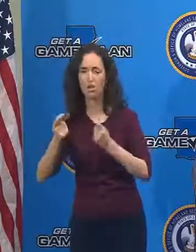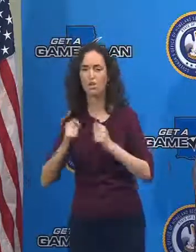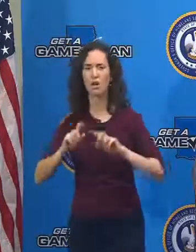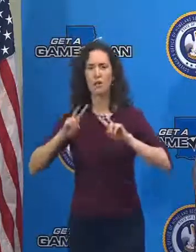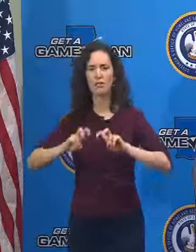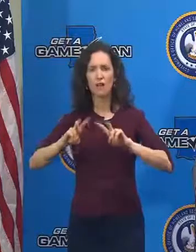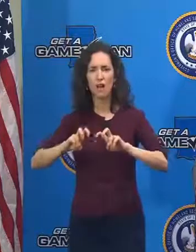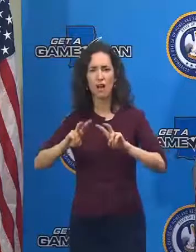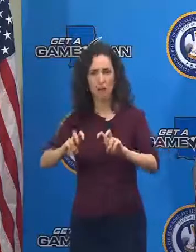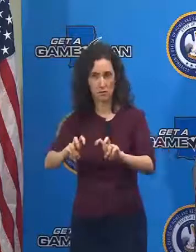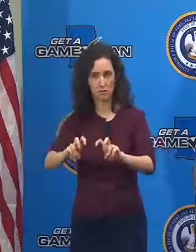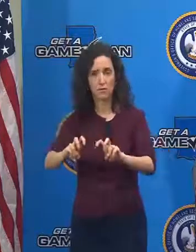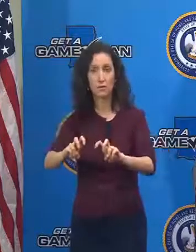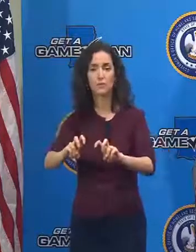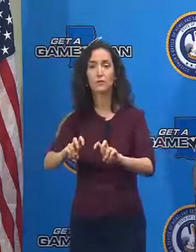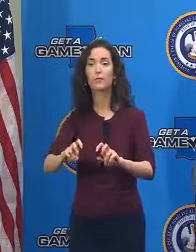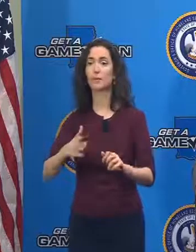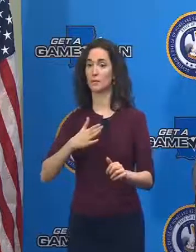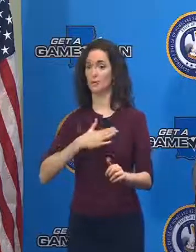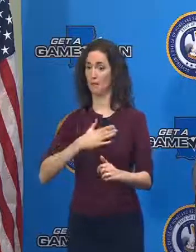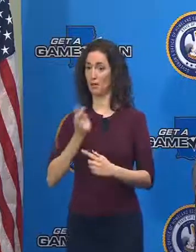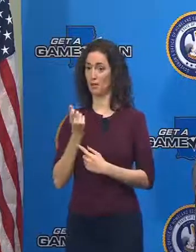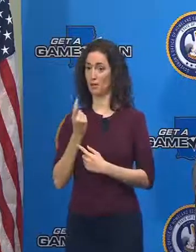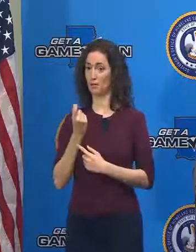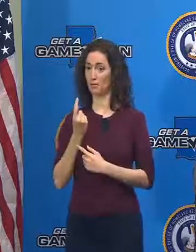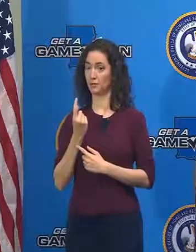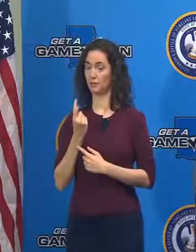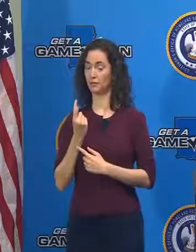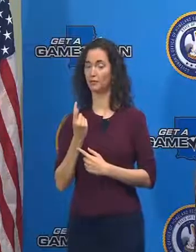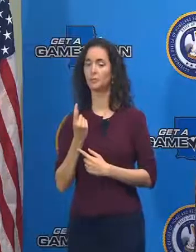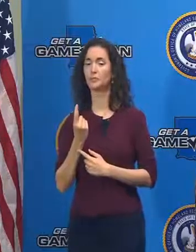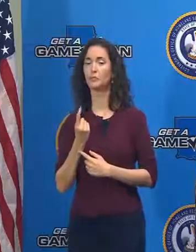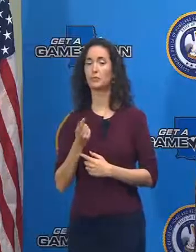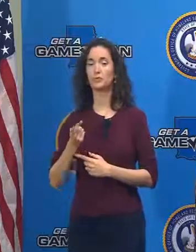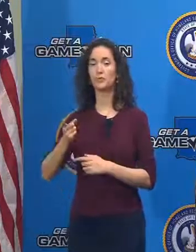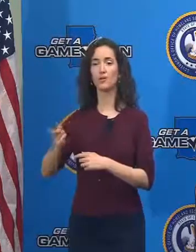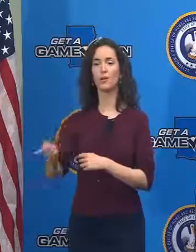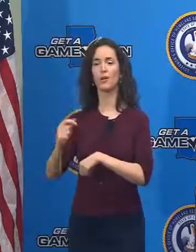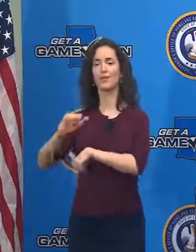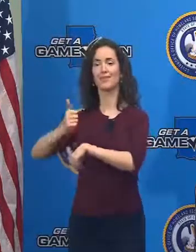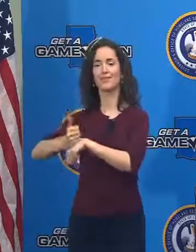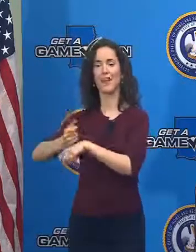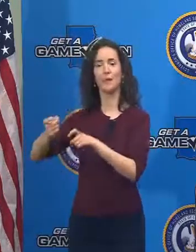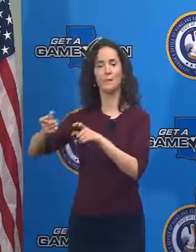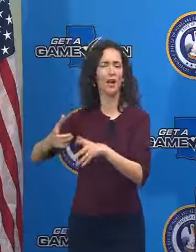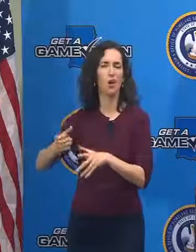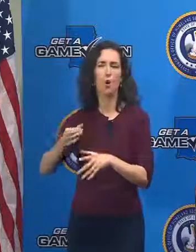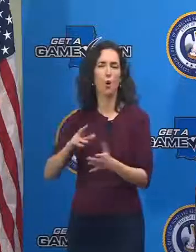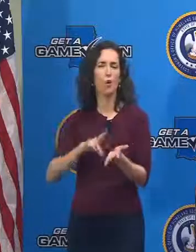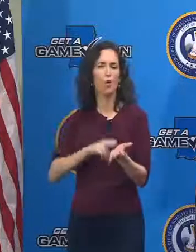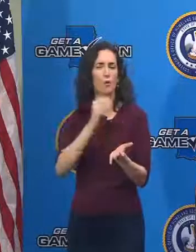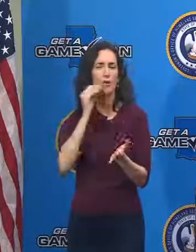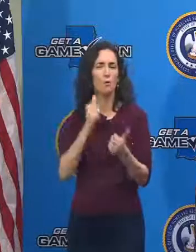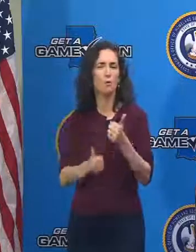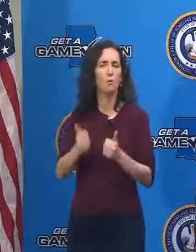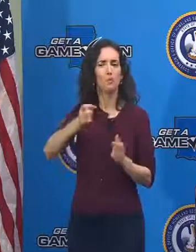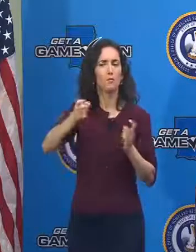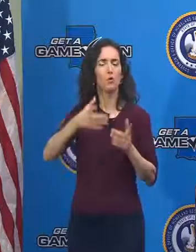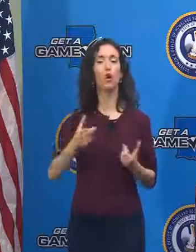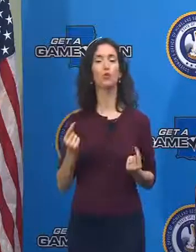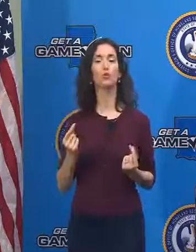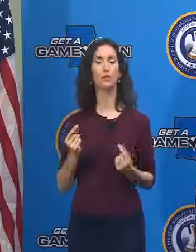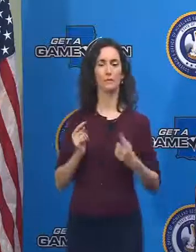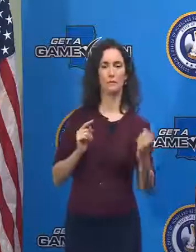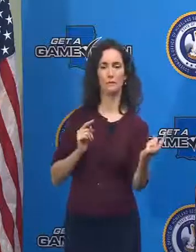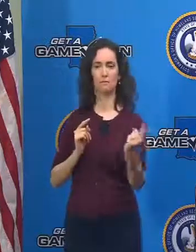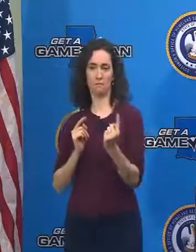assess. At that time, my understanding is that a site manager and/or nursing home administrator came up